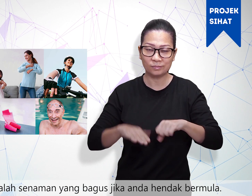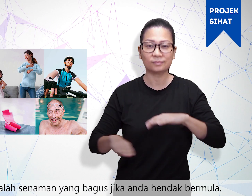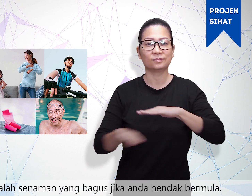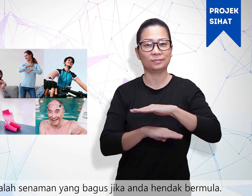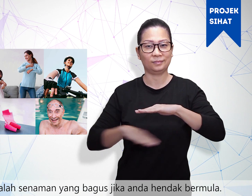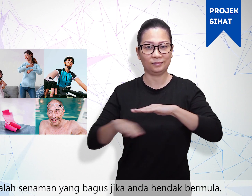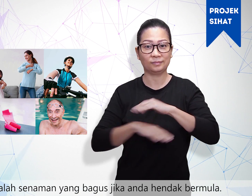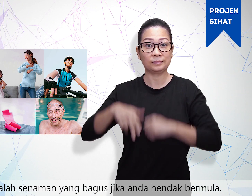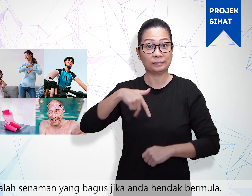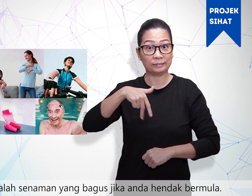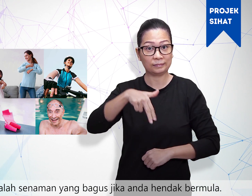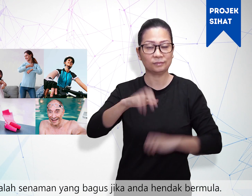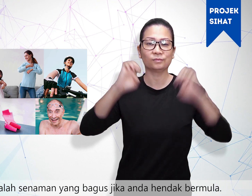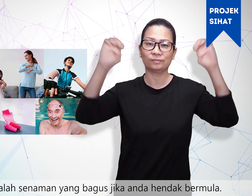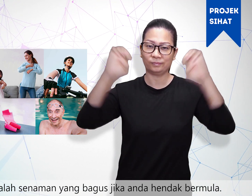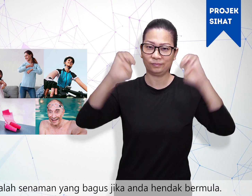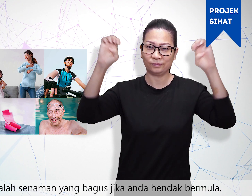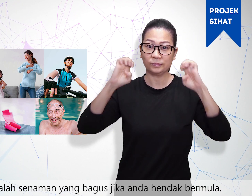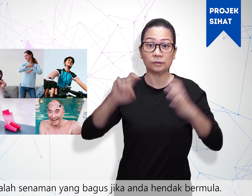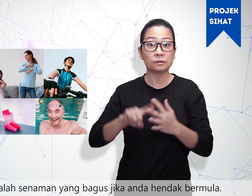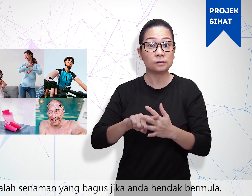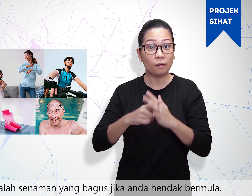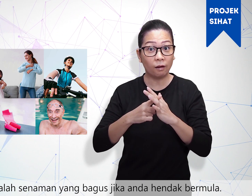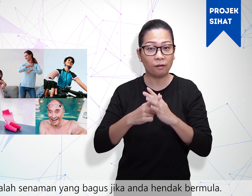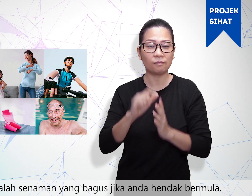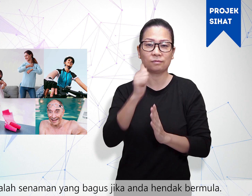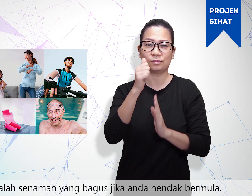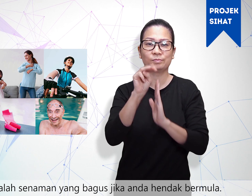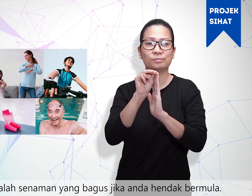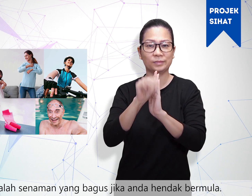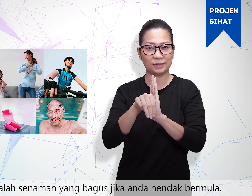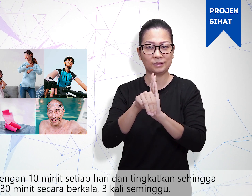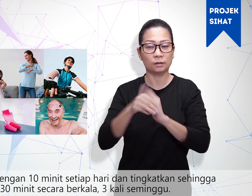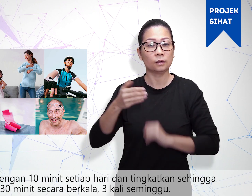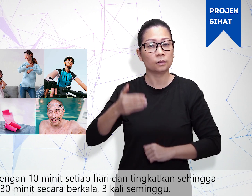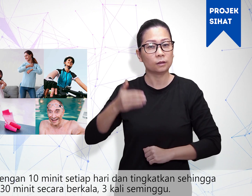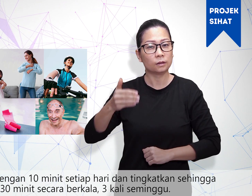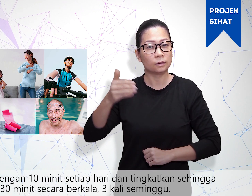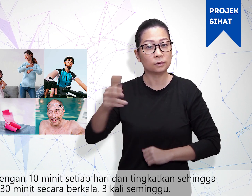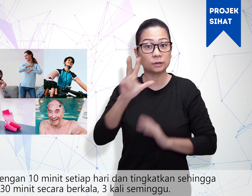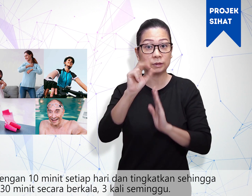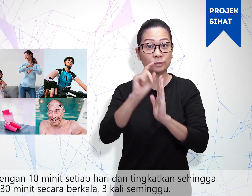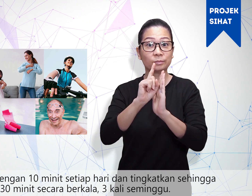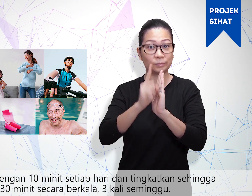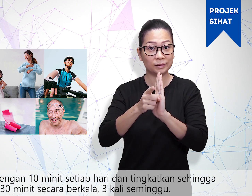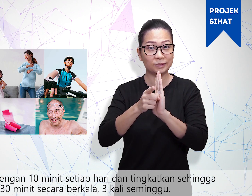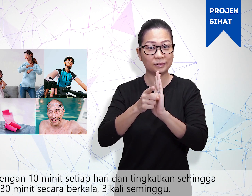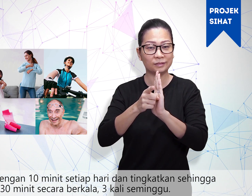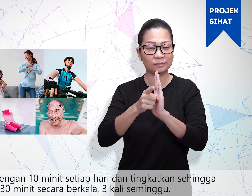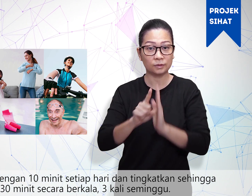If you're new to exercise, walking is a good activity to start with. Start with 10 minutes and increase to